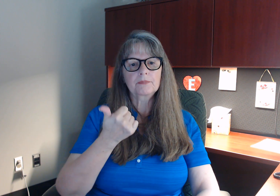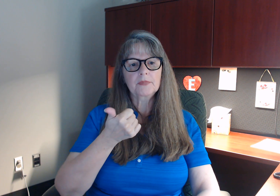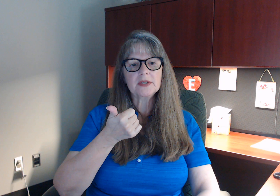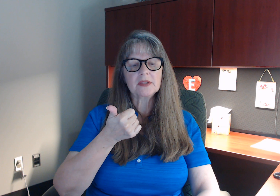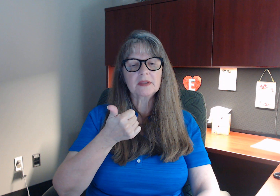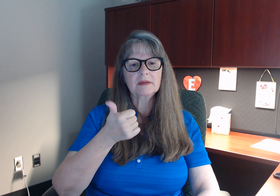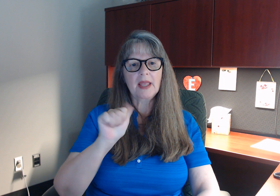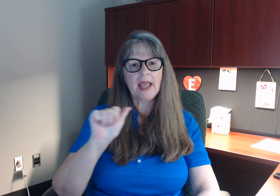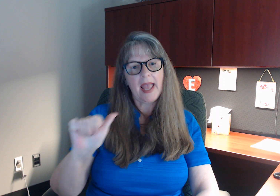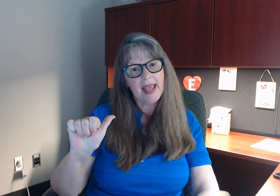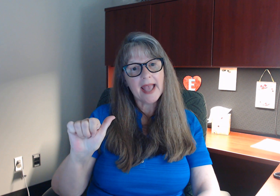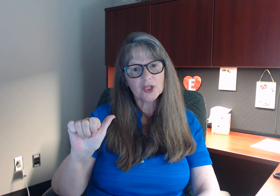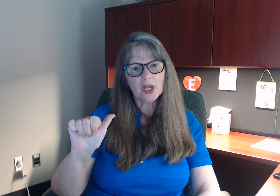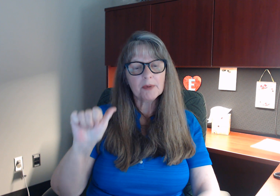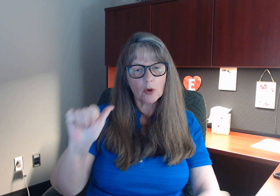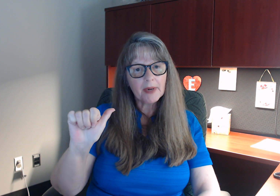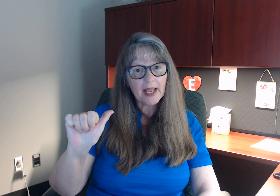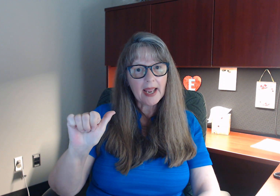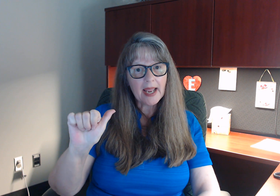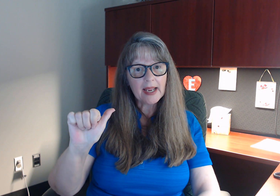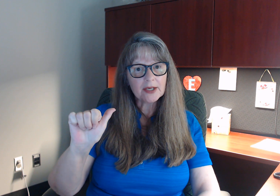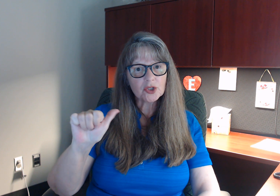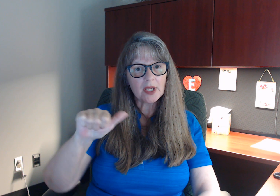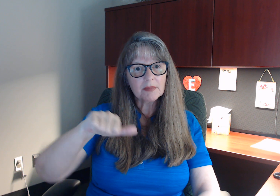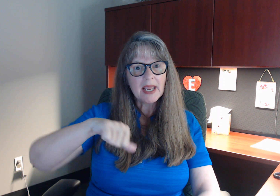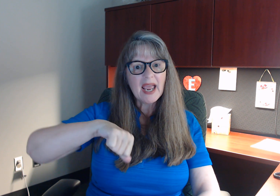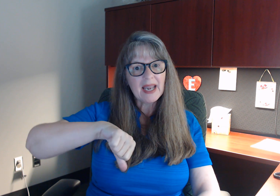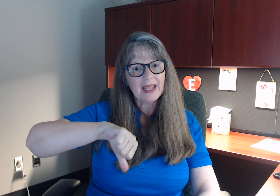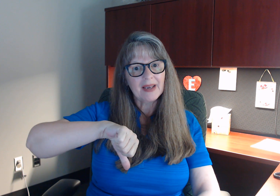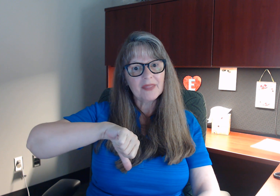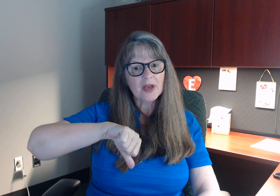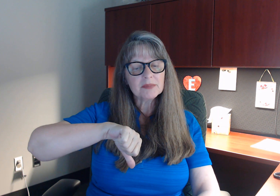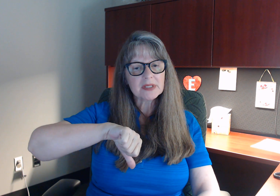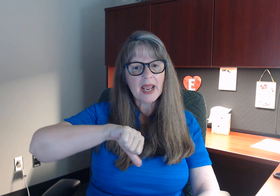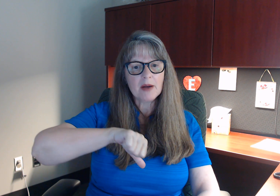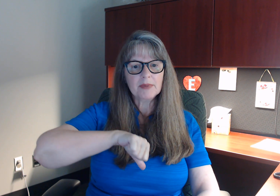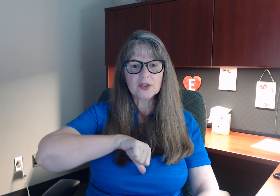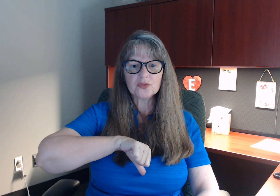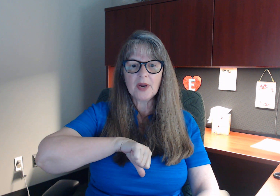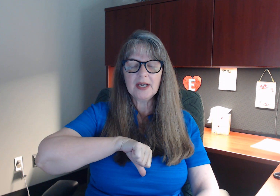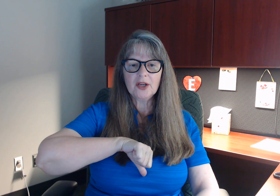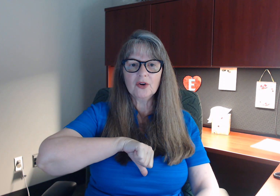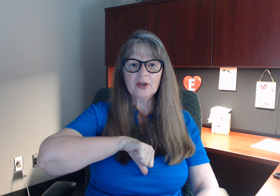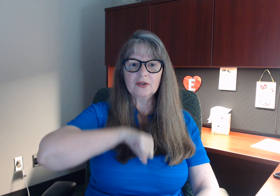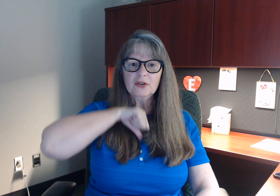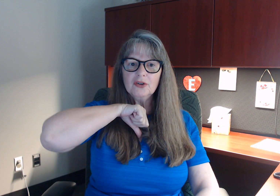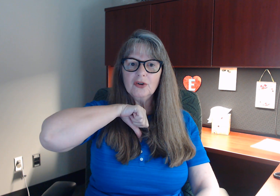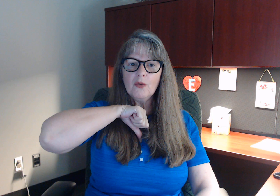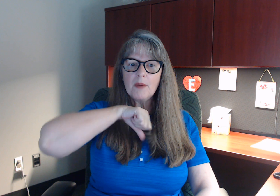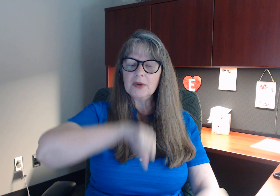it's a handshake, an open A handshake, and like a thumbs down, but it's right here, and you go up and, oh, I'm